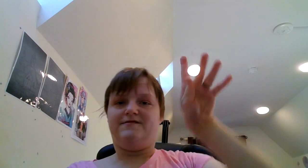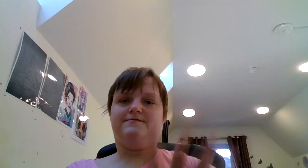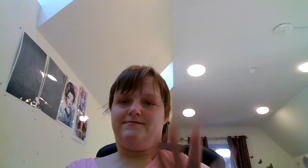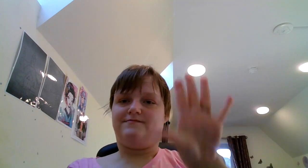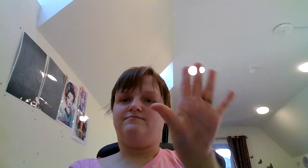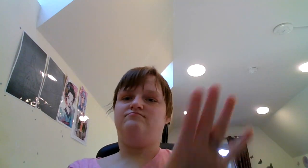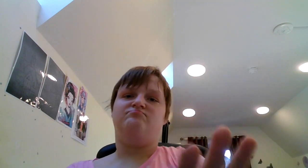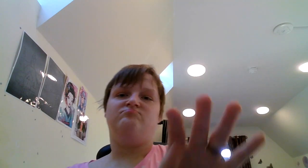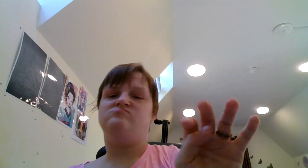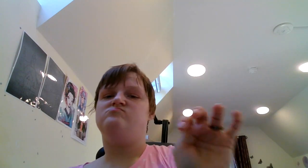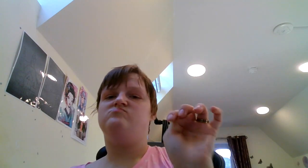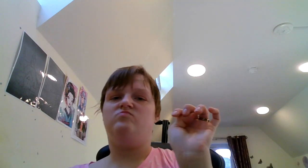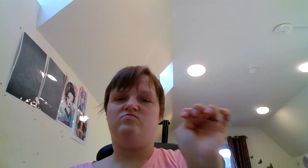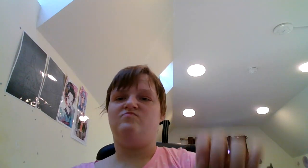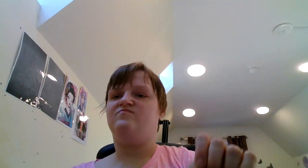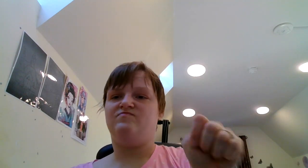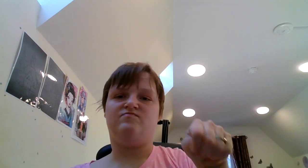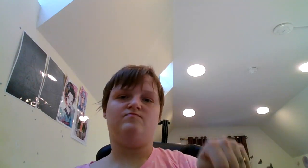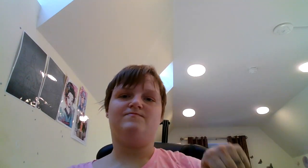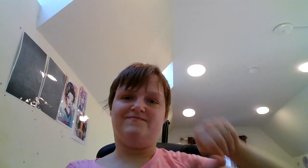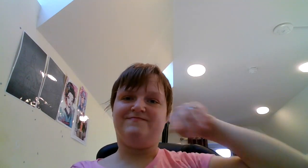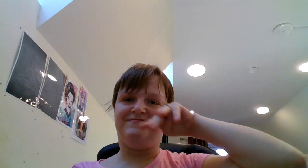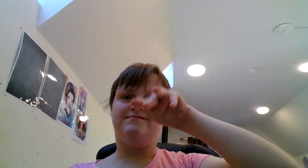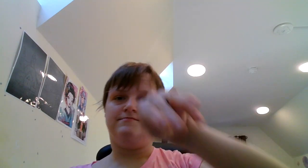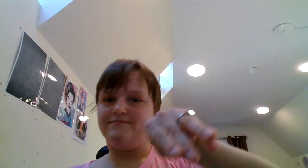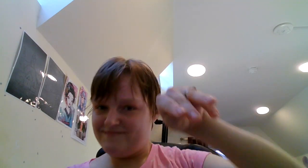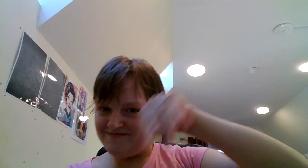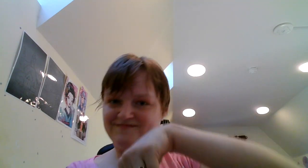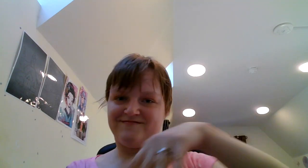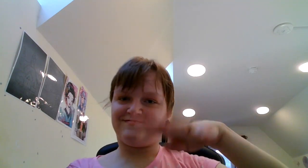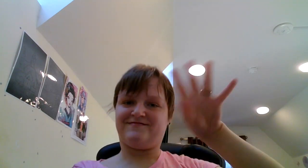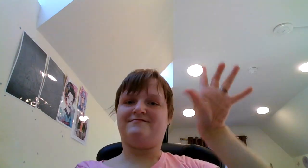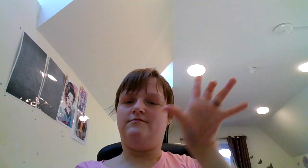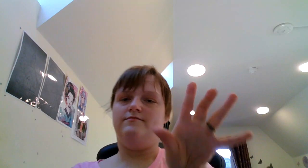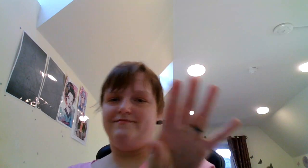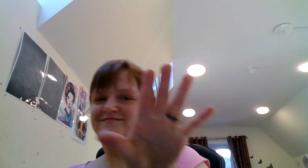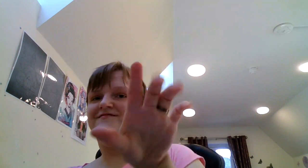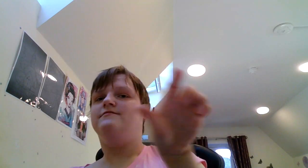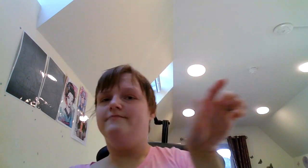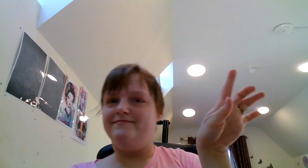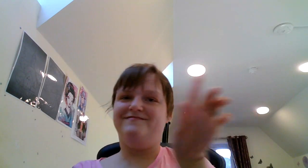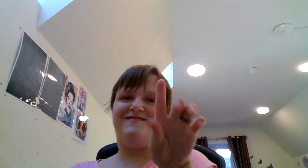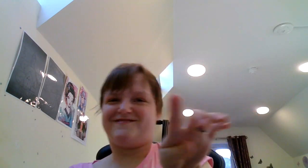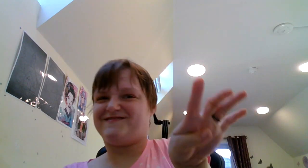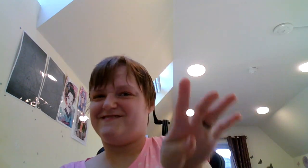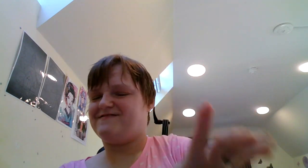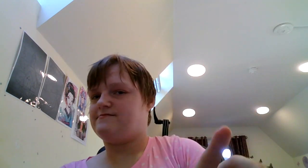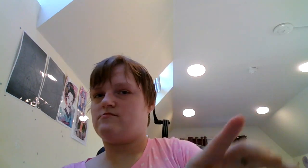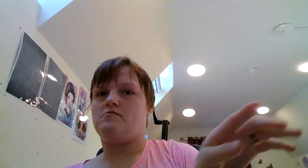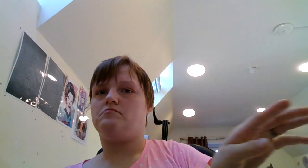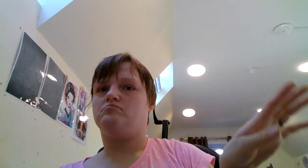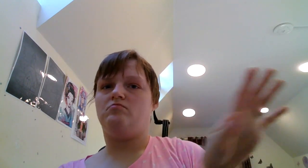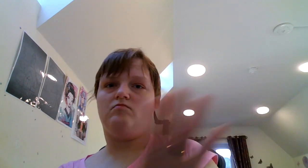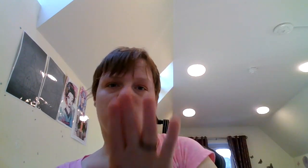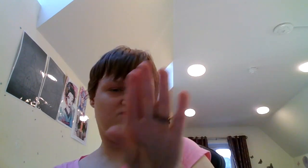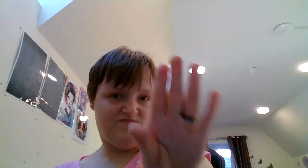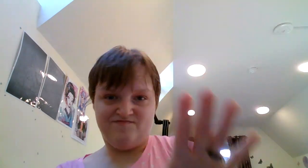1 diabetes meant researchers now had a chance of treating the condition. Attempts had been made